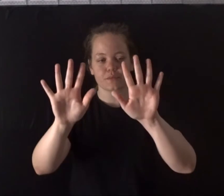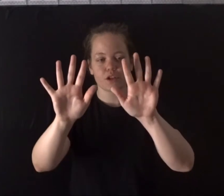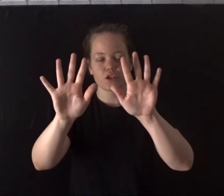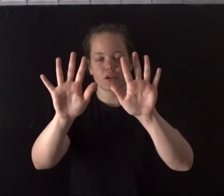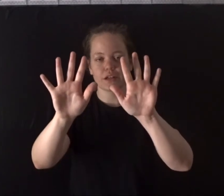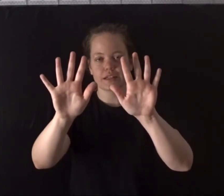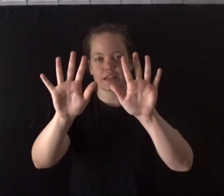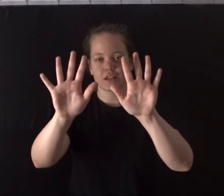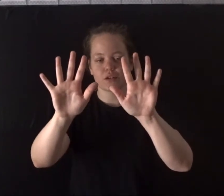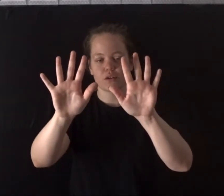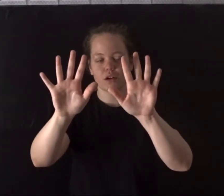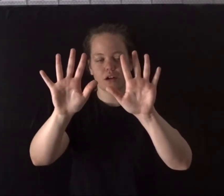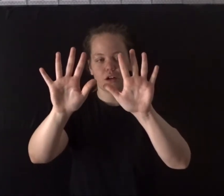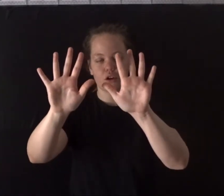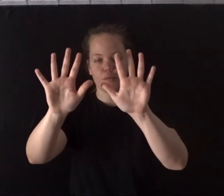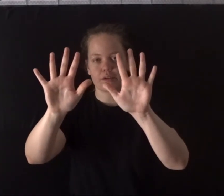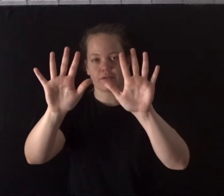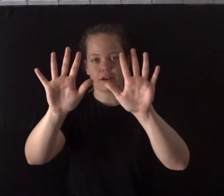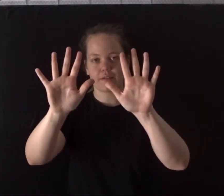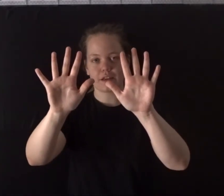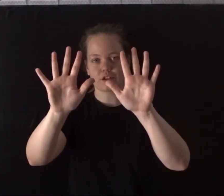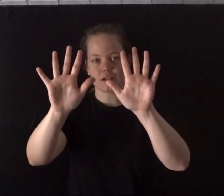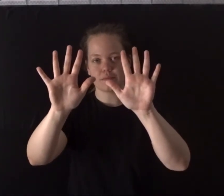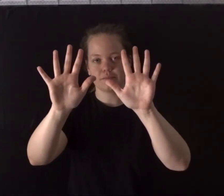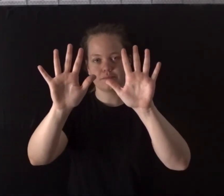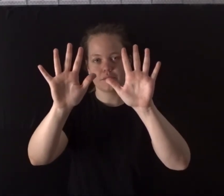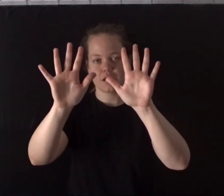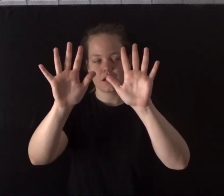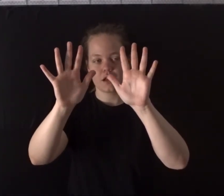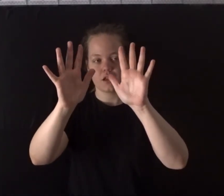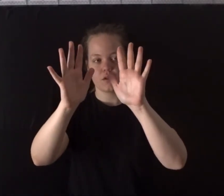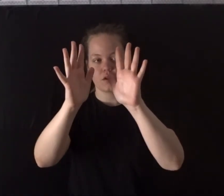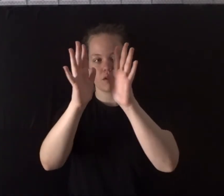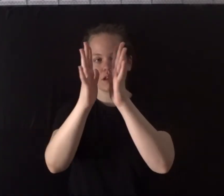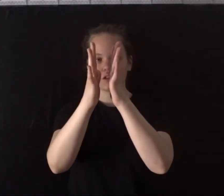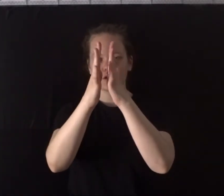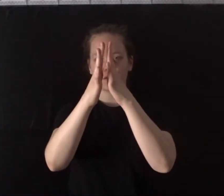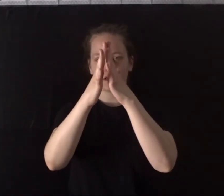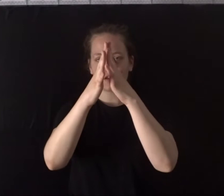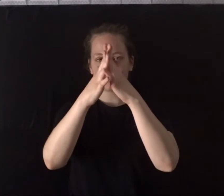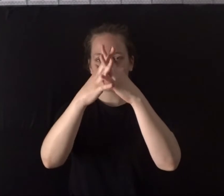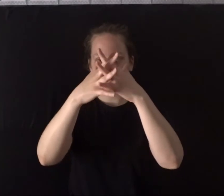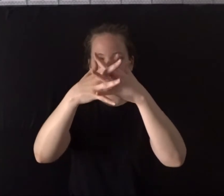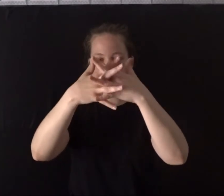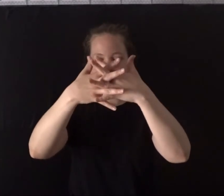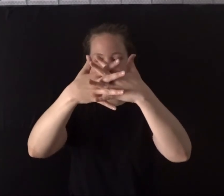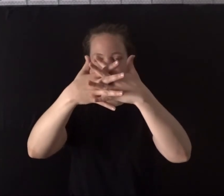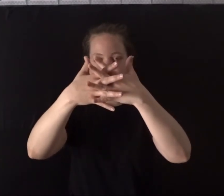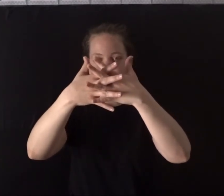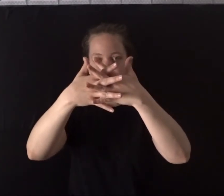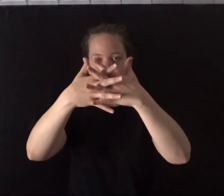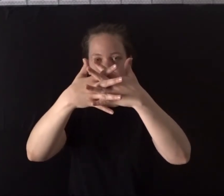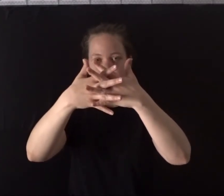So you're going to take your open 5 hand shape. You're going to intertwine your fingers,